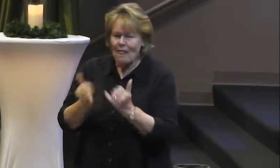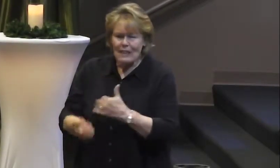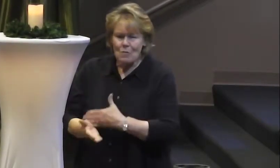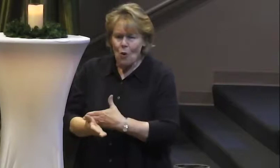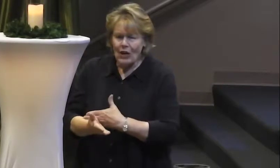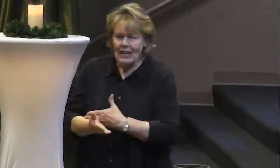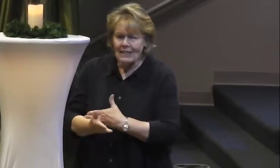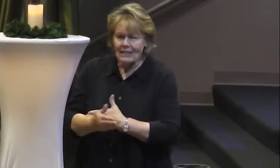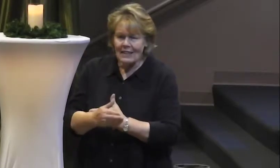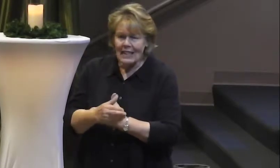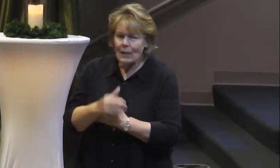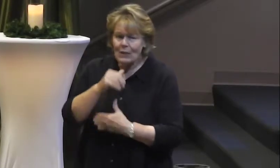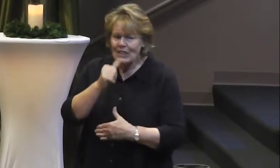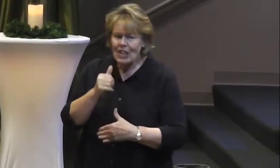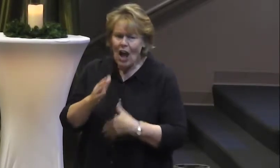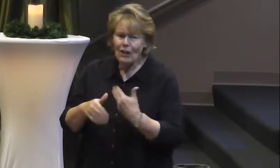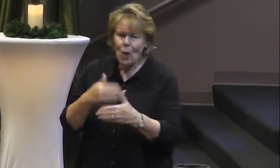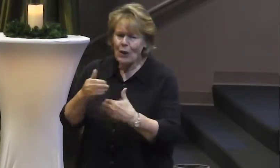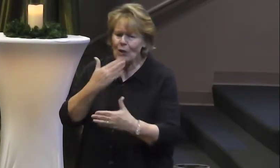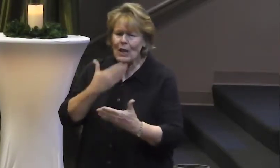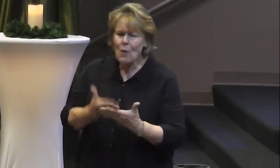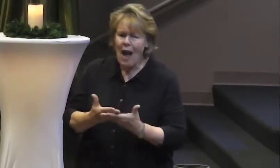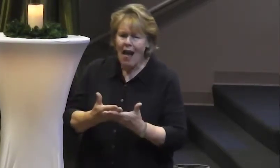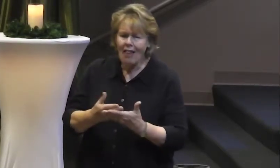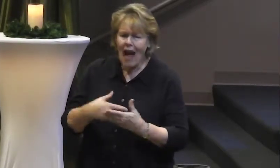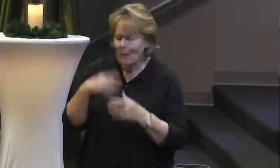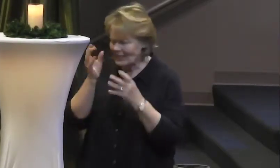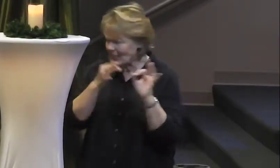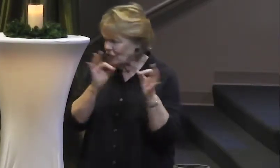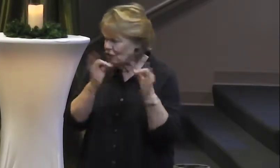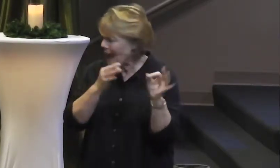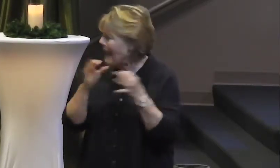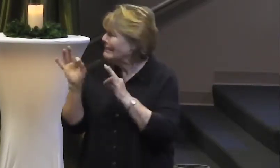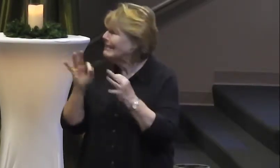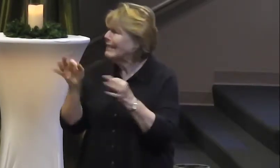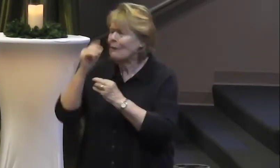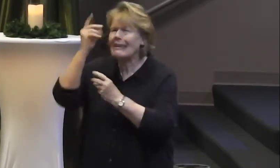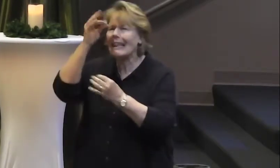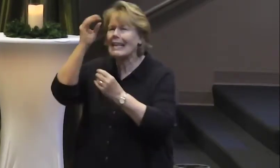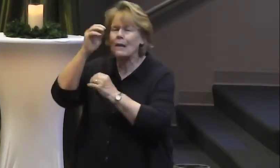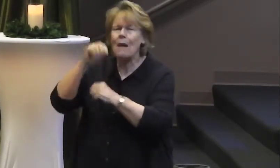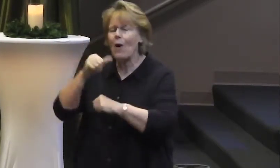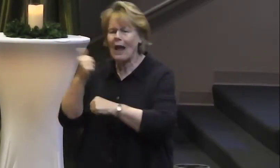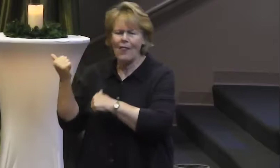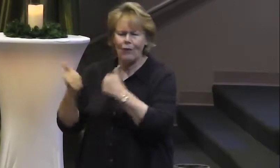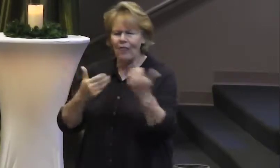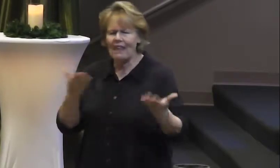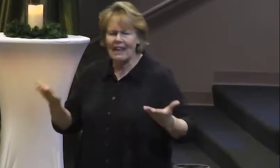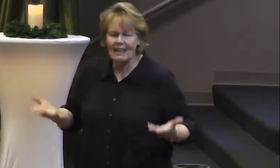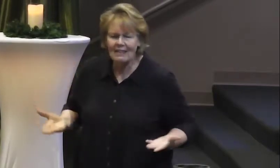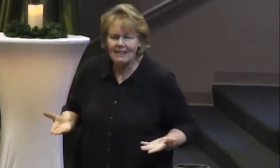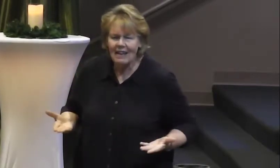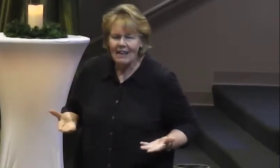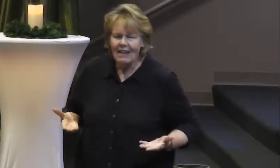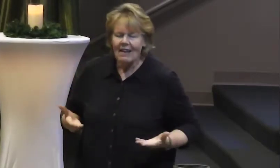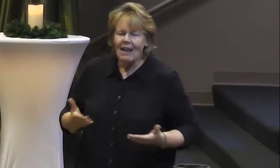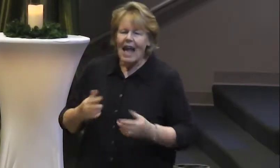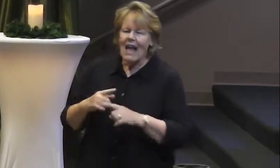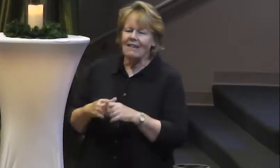distracted and just feeling about some stuff. And yet I said, okay, you're with me. And didn't feel it that much,